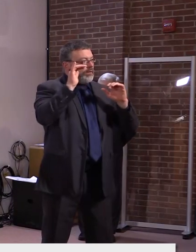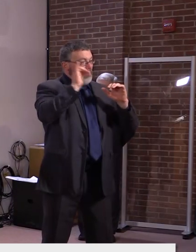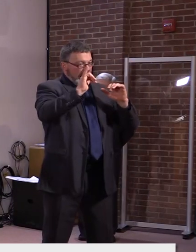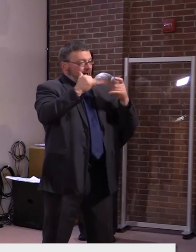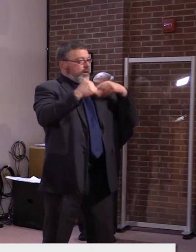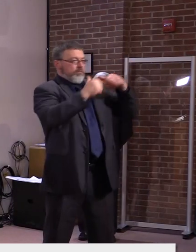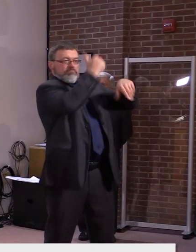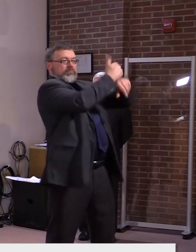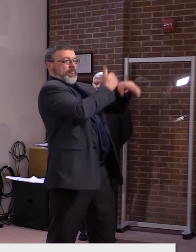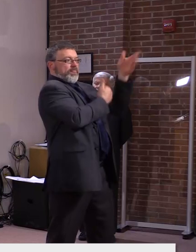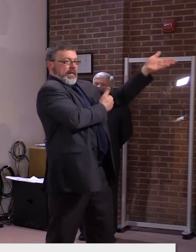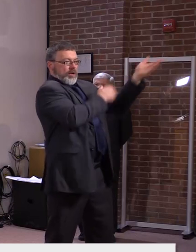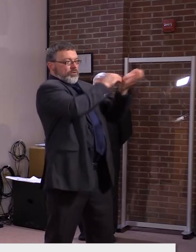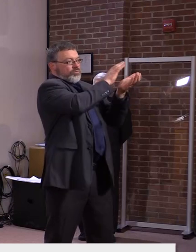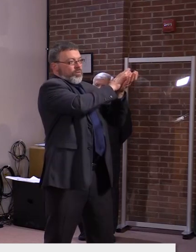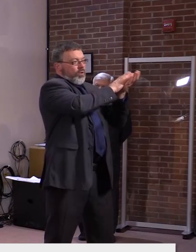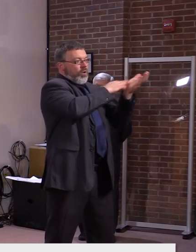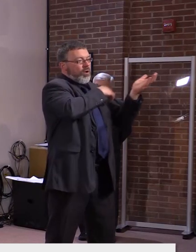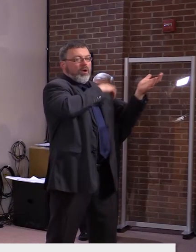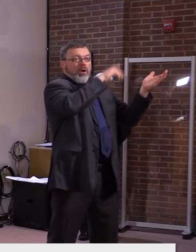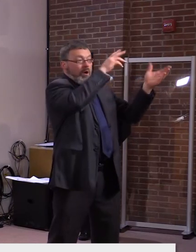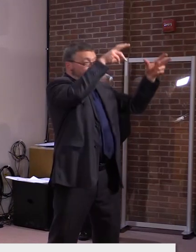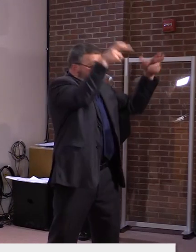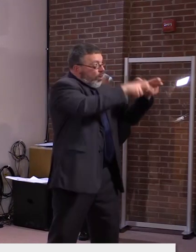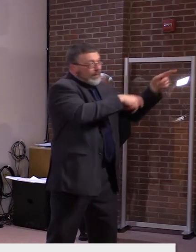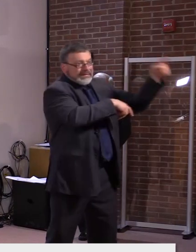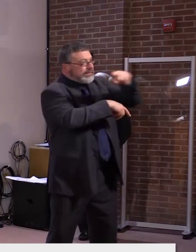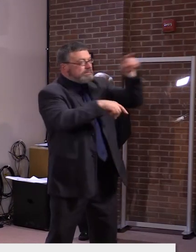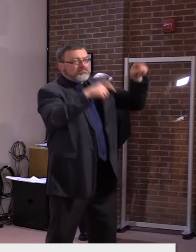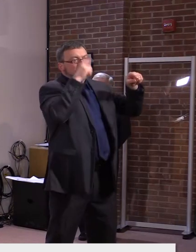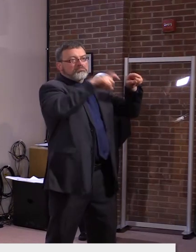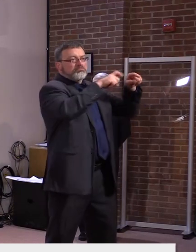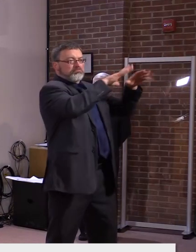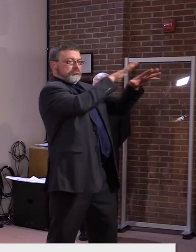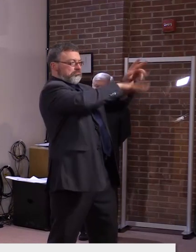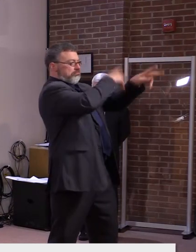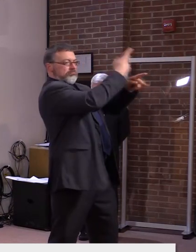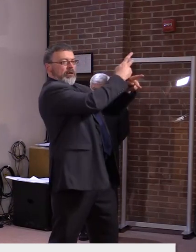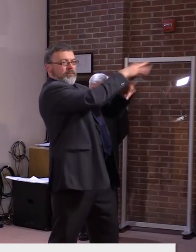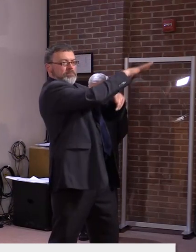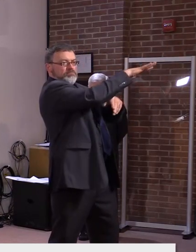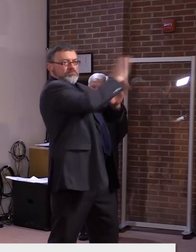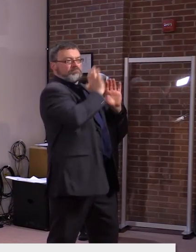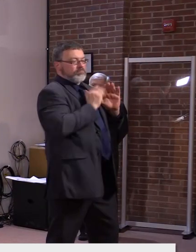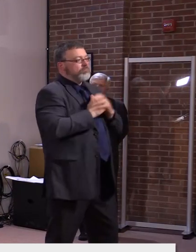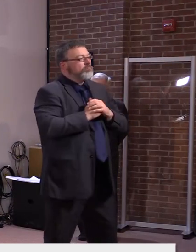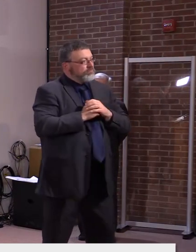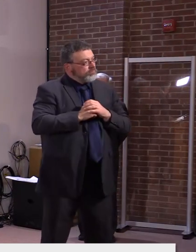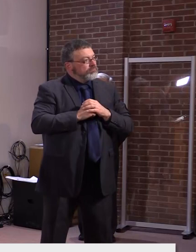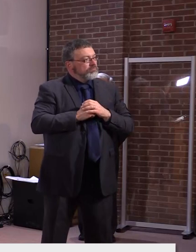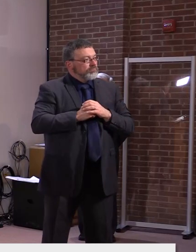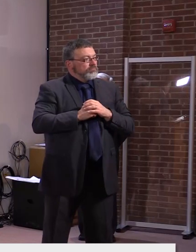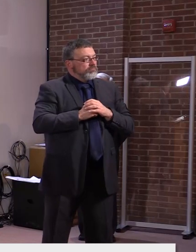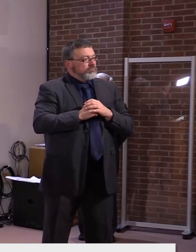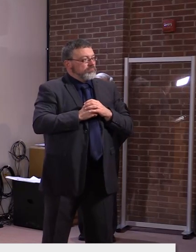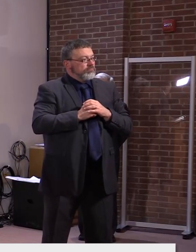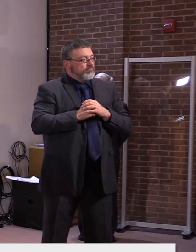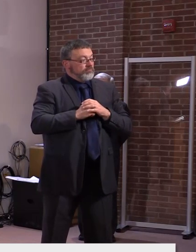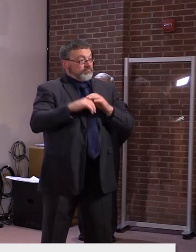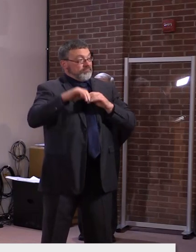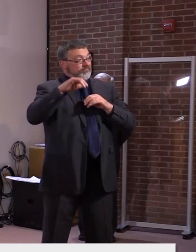of our other testing technologies. These response efforts occurred against the backdrop of our testing